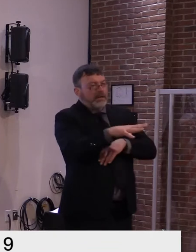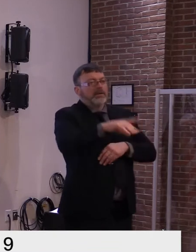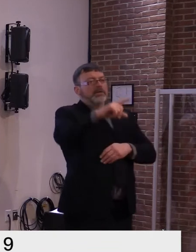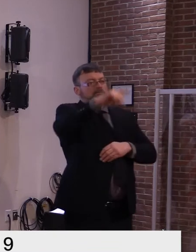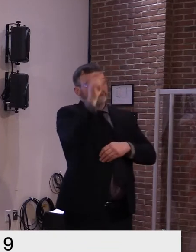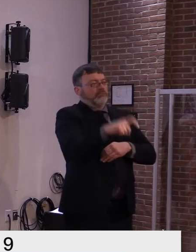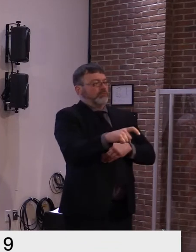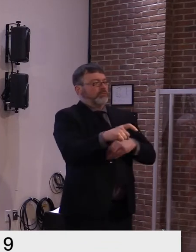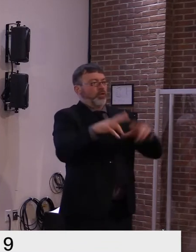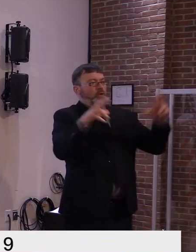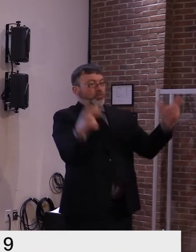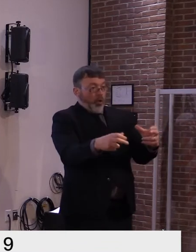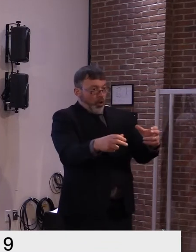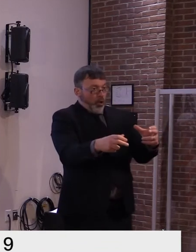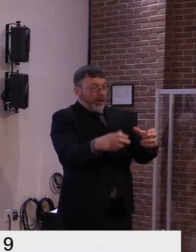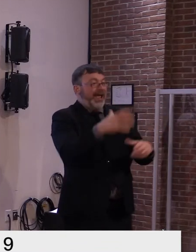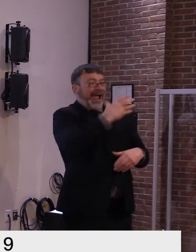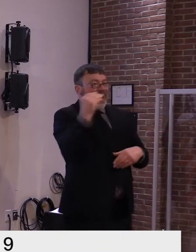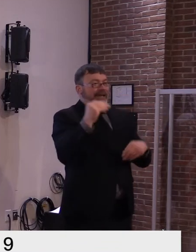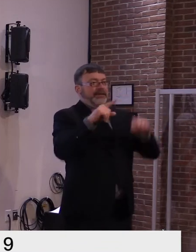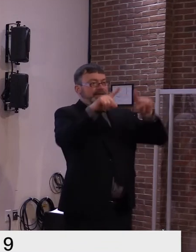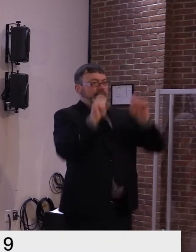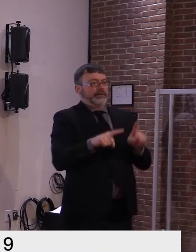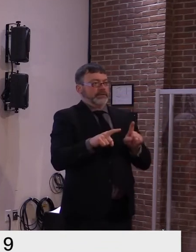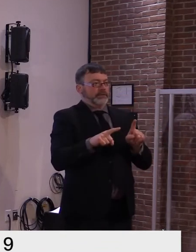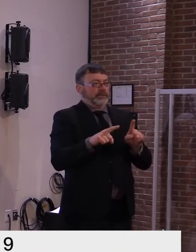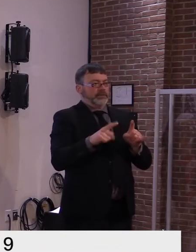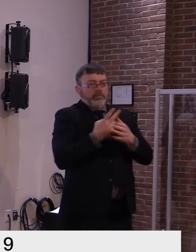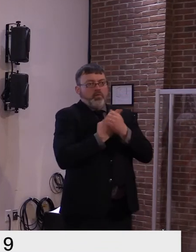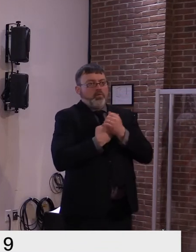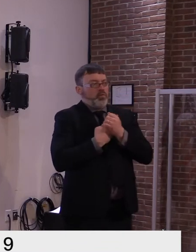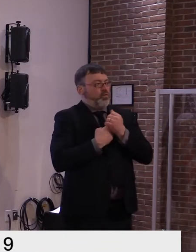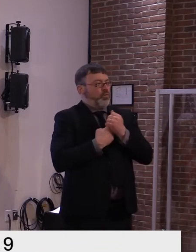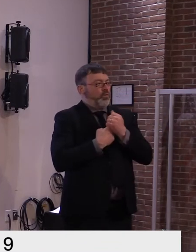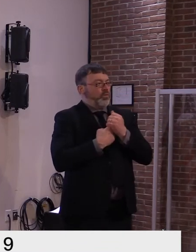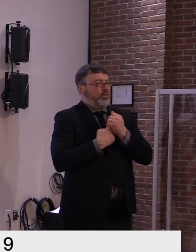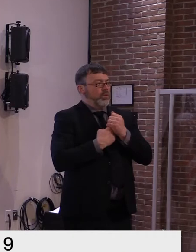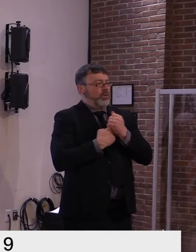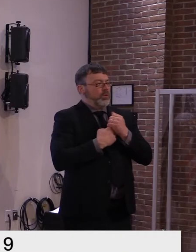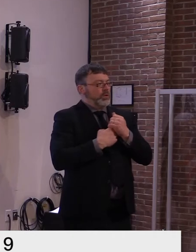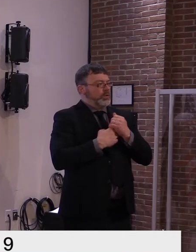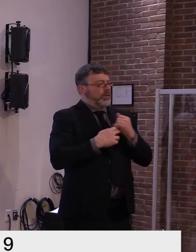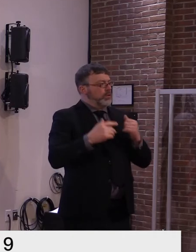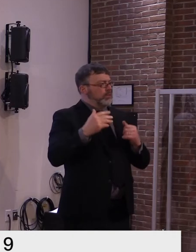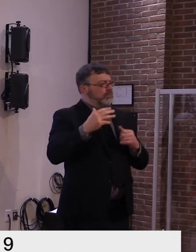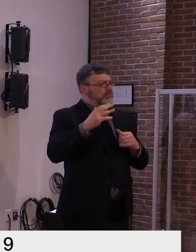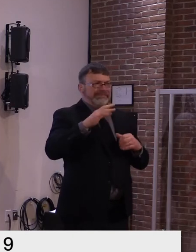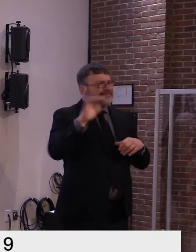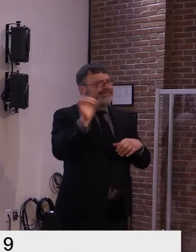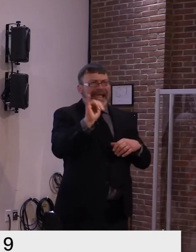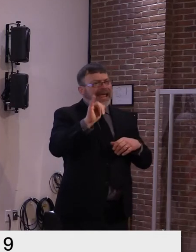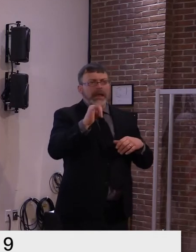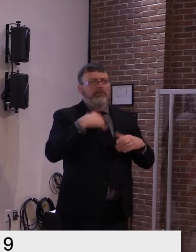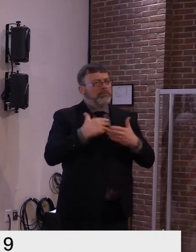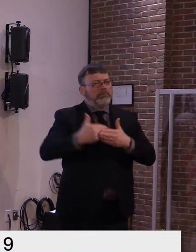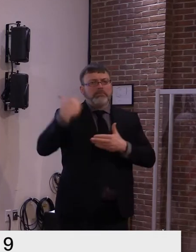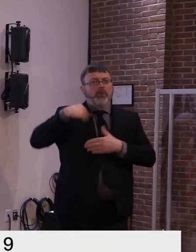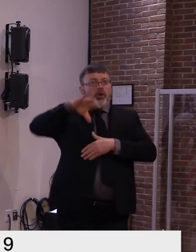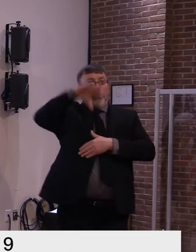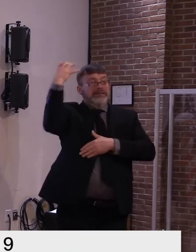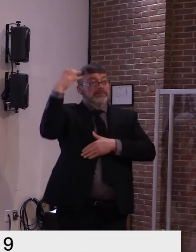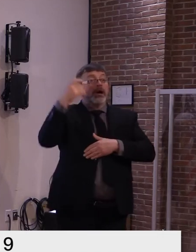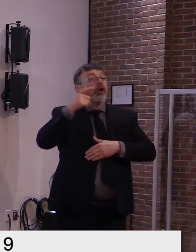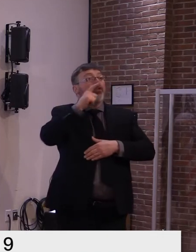do, just like if one had a gathering at Christmas. We told everybody you need to be doing testing for